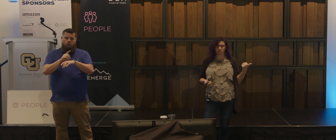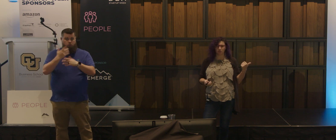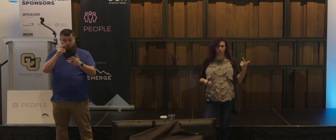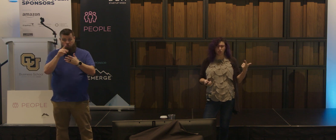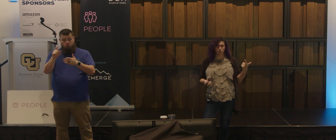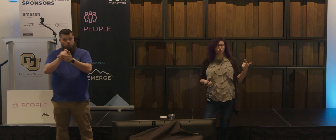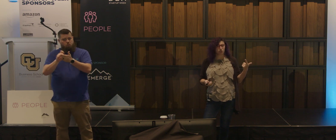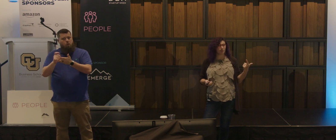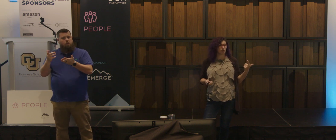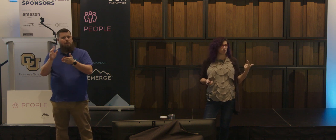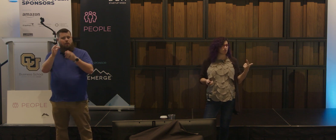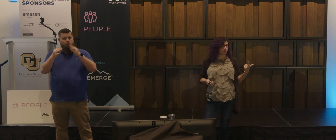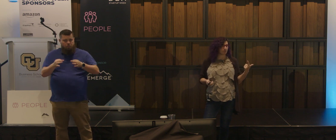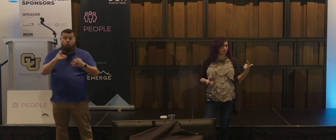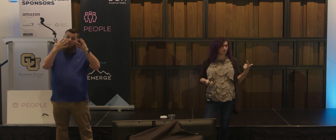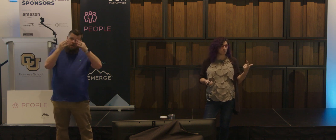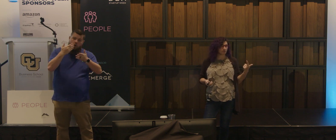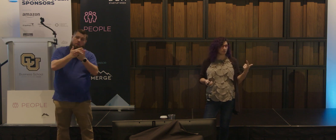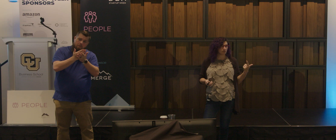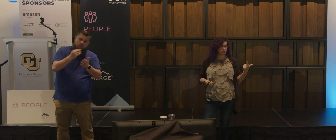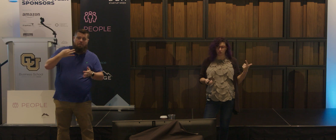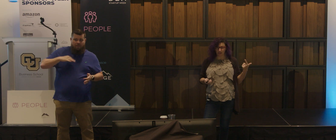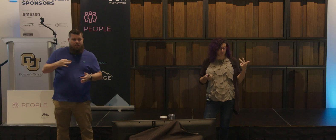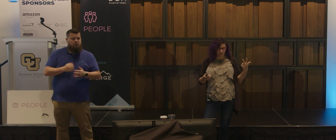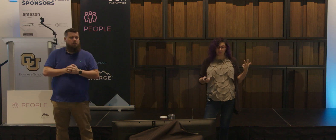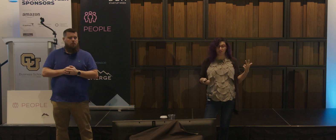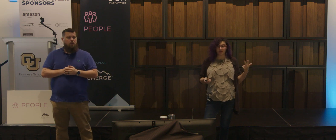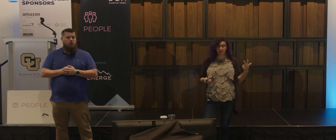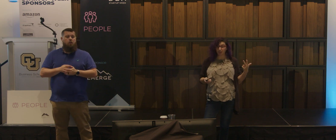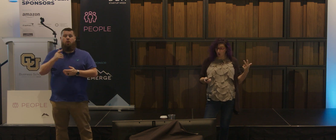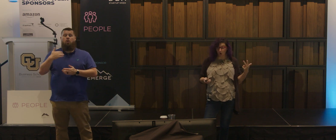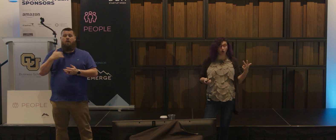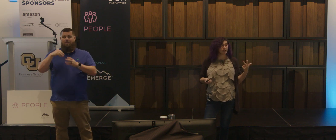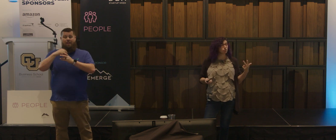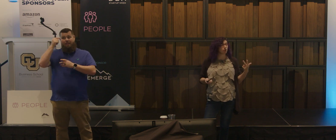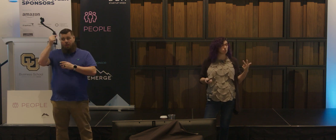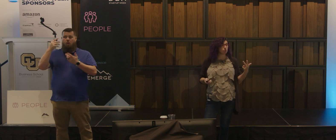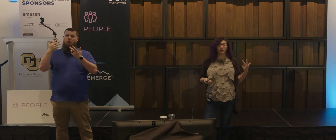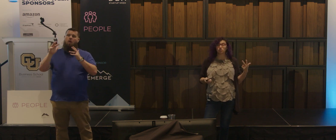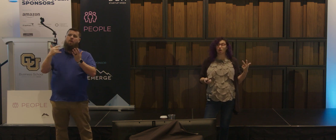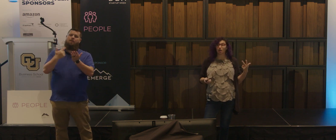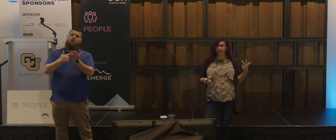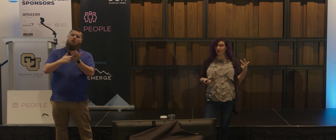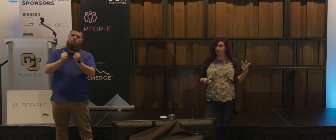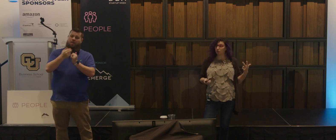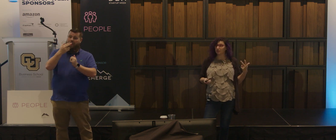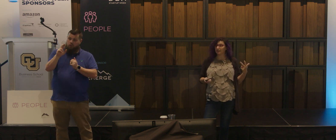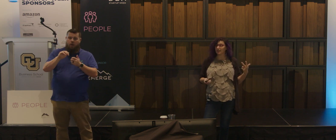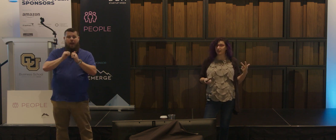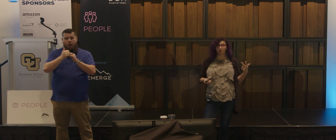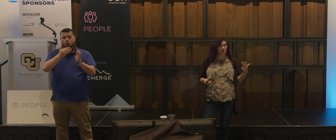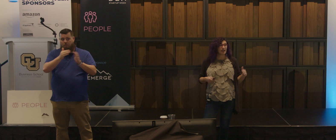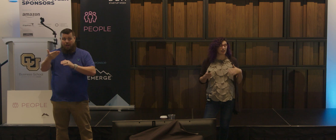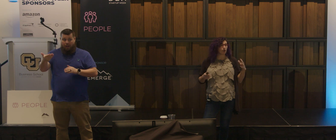description. You determined your budget and benefits. You have theoretically already talked to HR about how you're